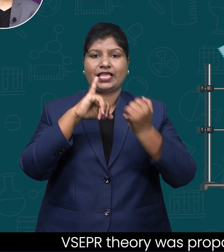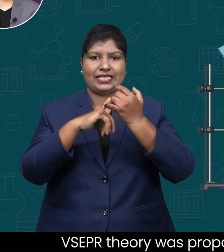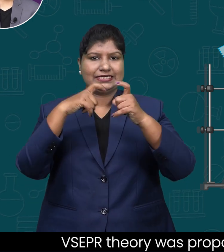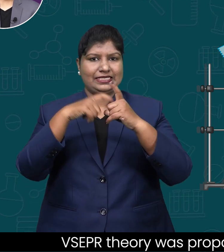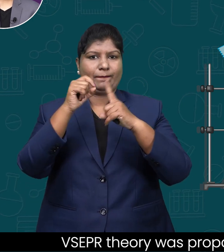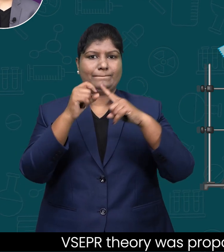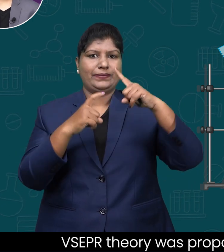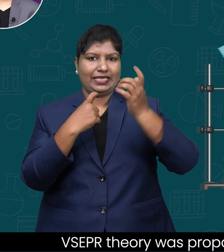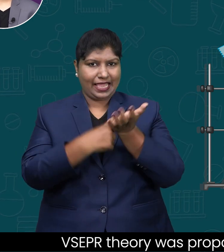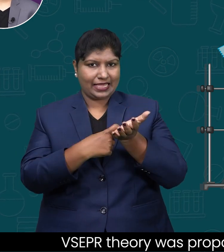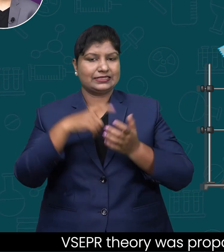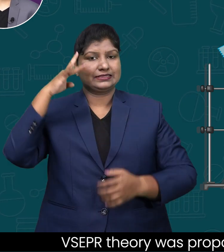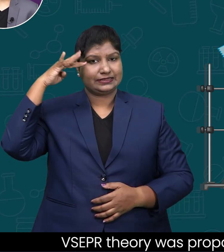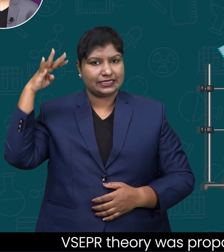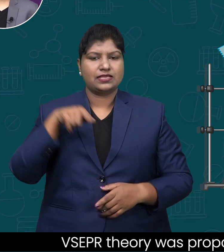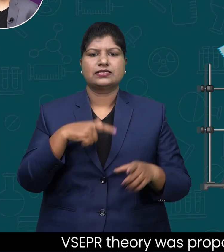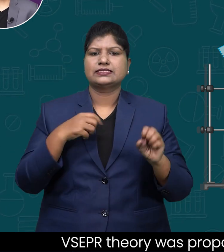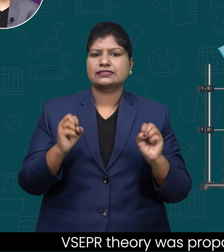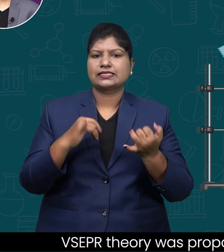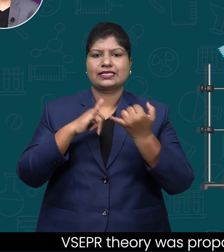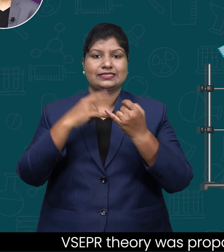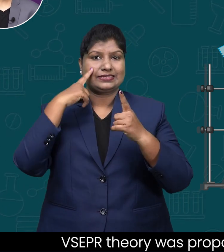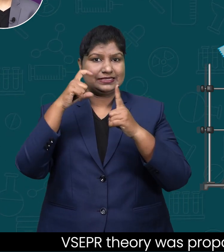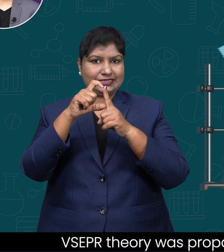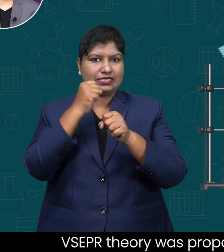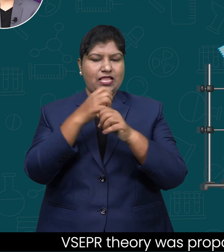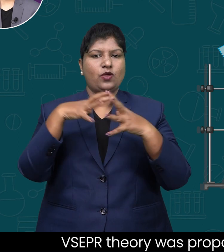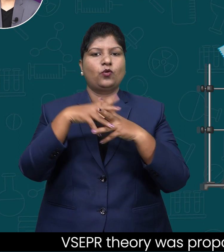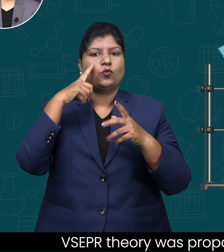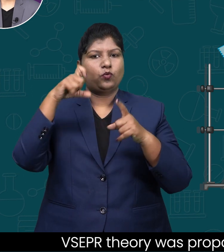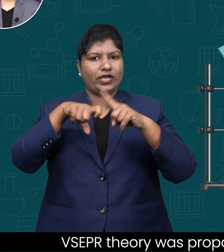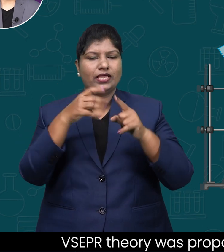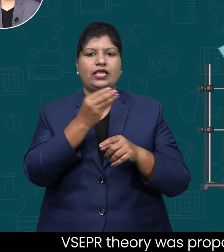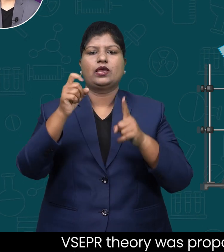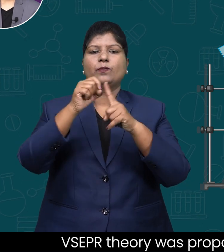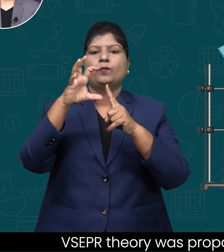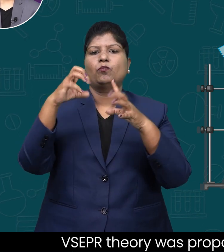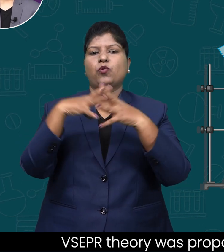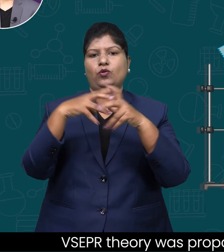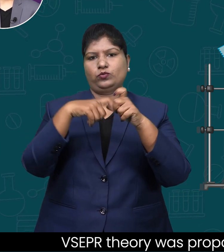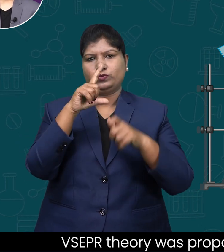VSEPR theory was proposed by Sedgwick and Powell.